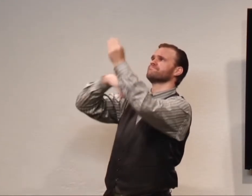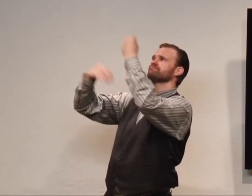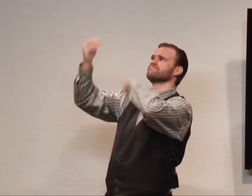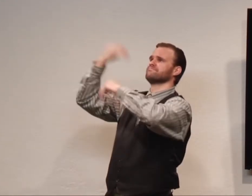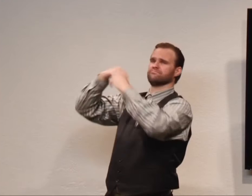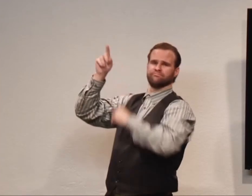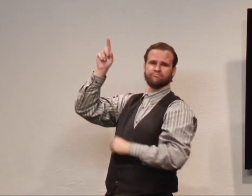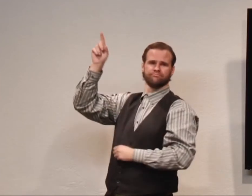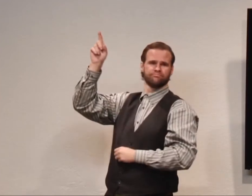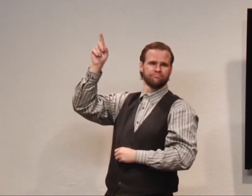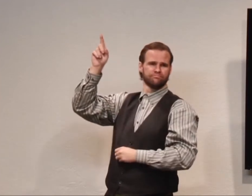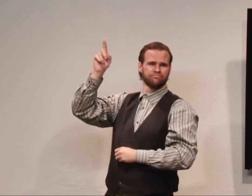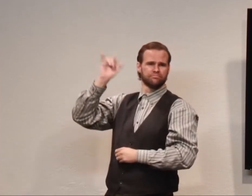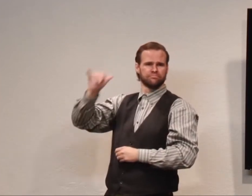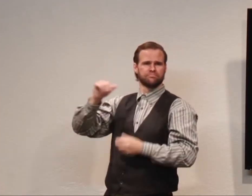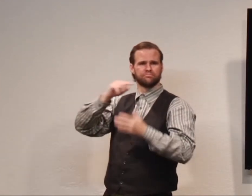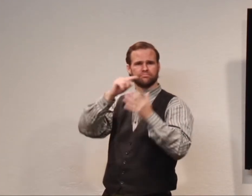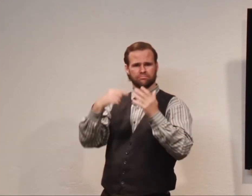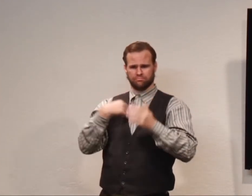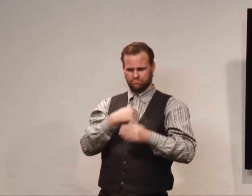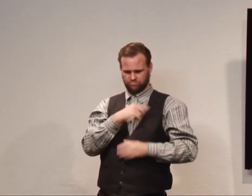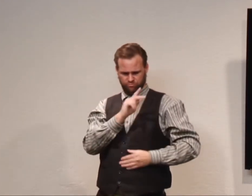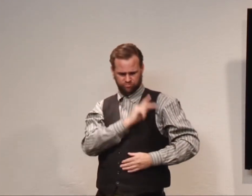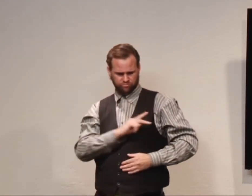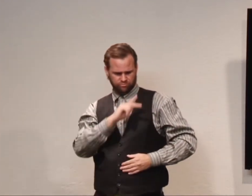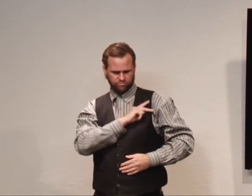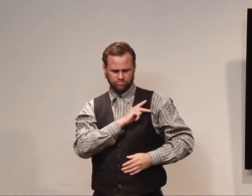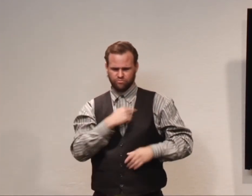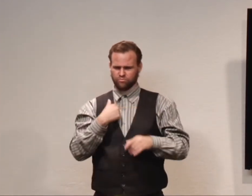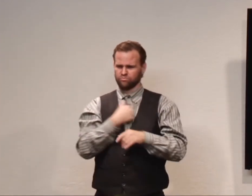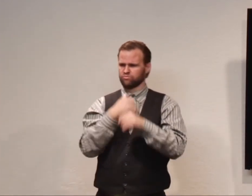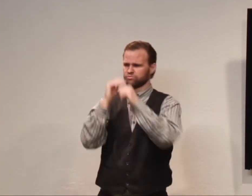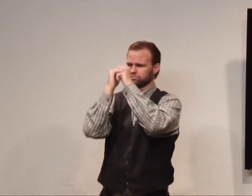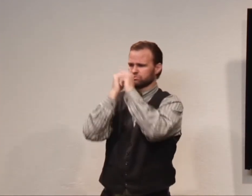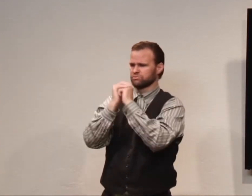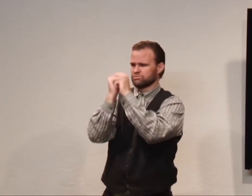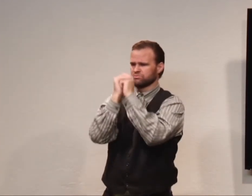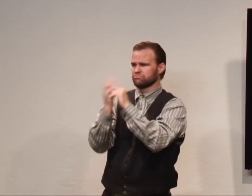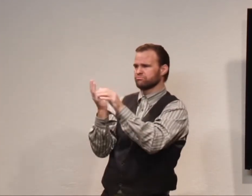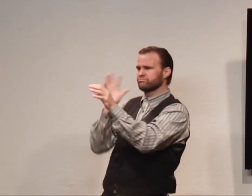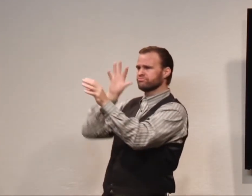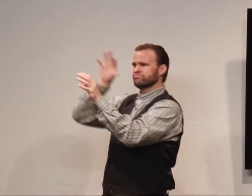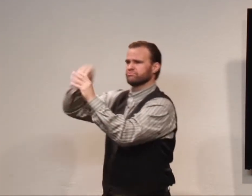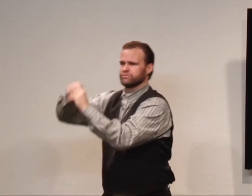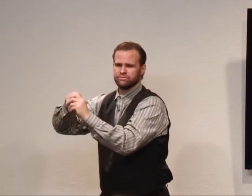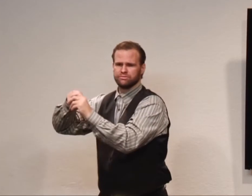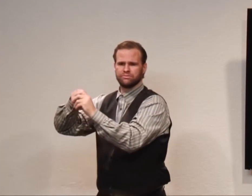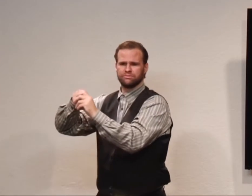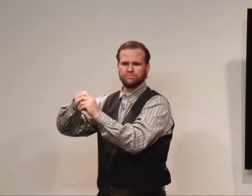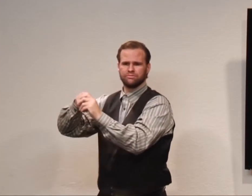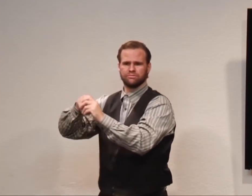come, give us this daily bread. We can ask God for what we want or need.